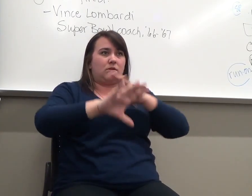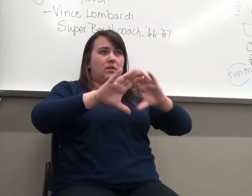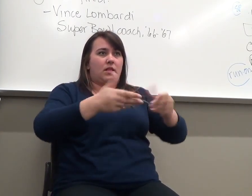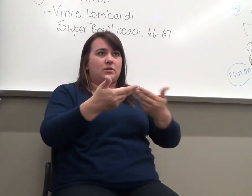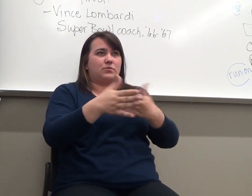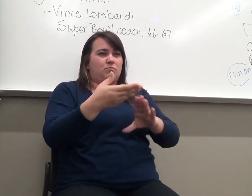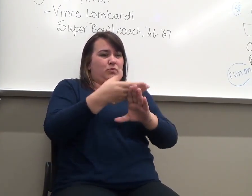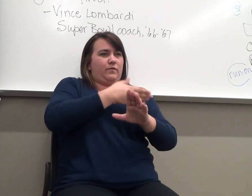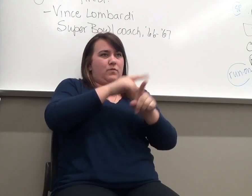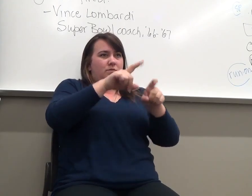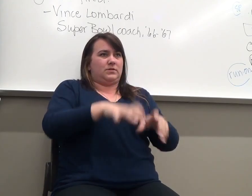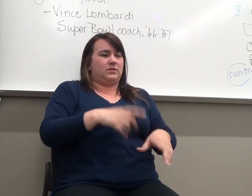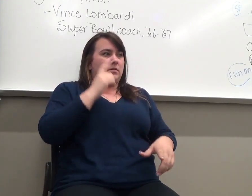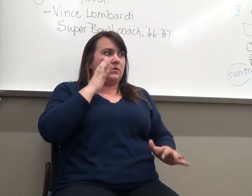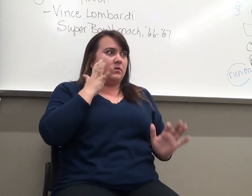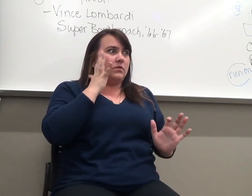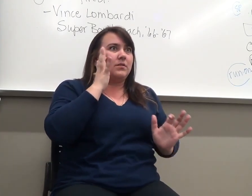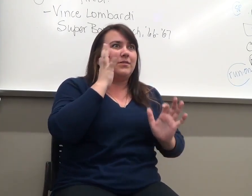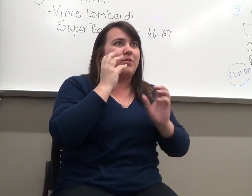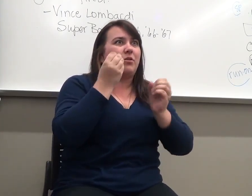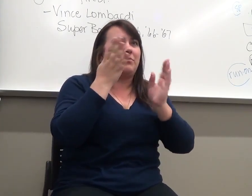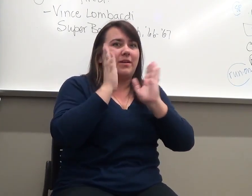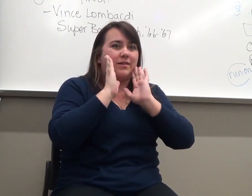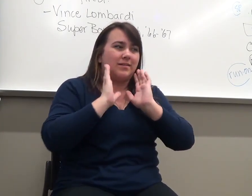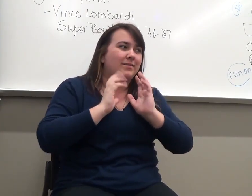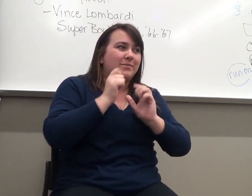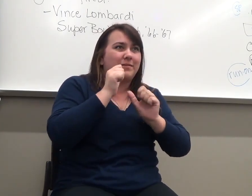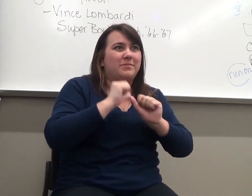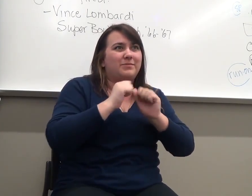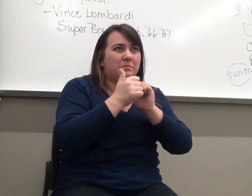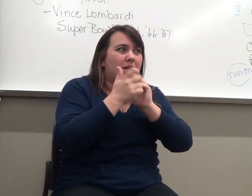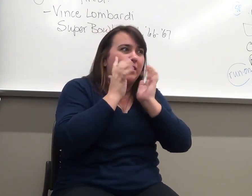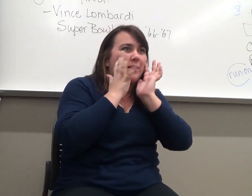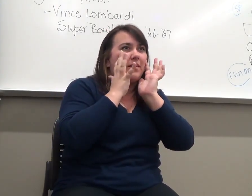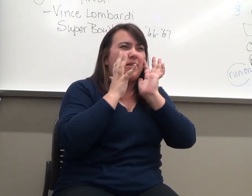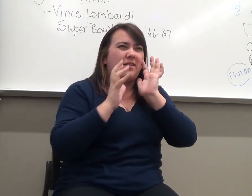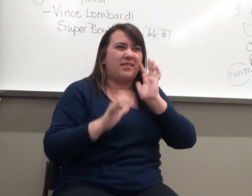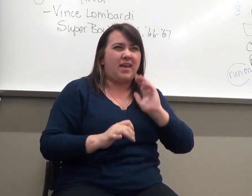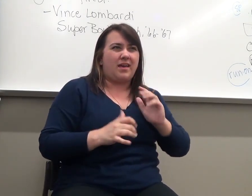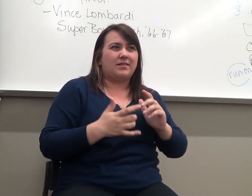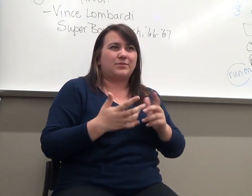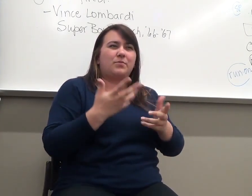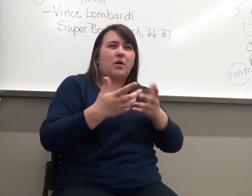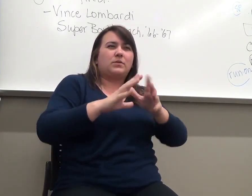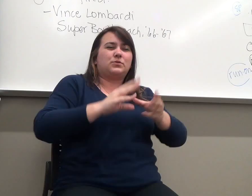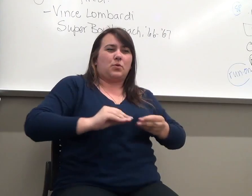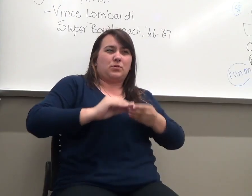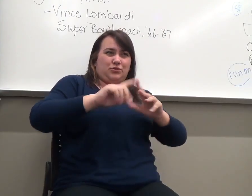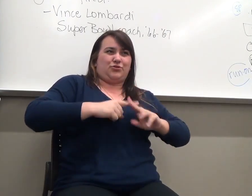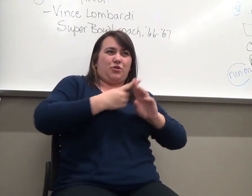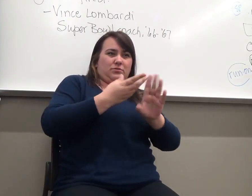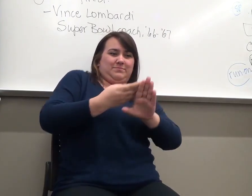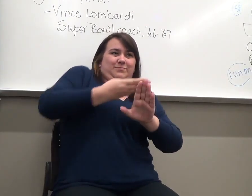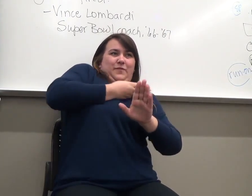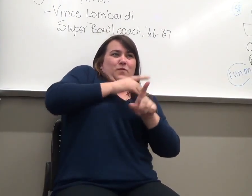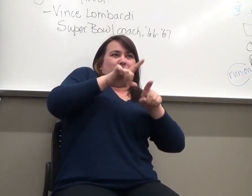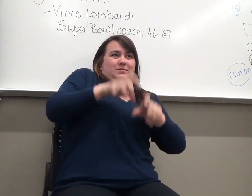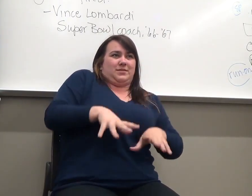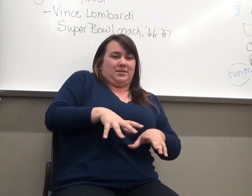he thinks, oh my God, I'm not going to be able to do this, okay? So, the whole topic of taking a test,